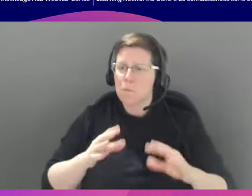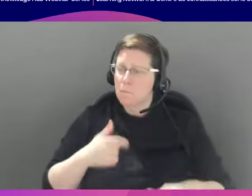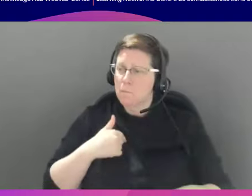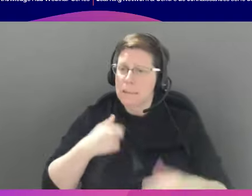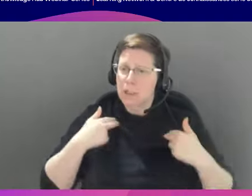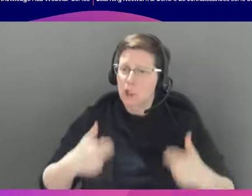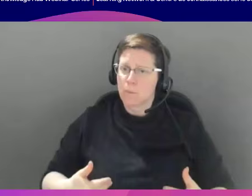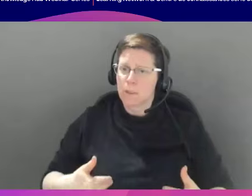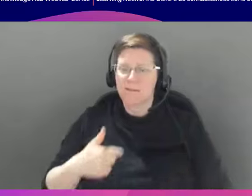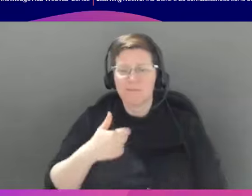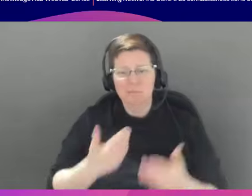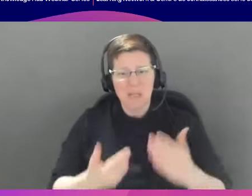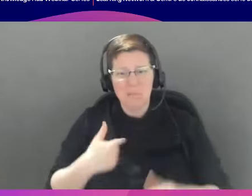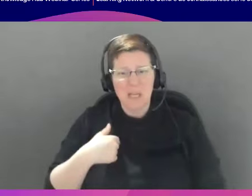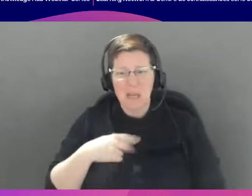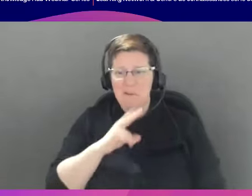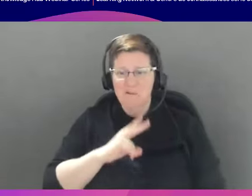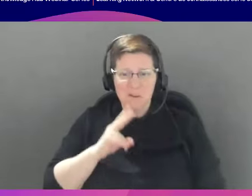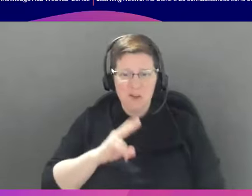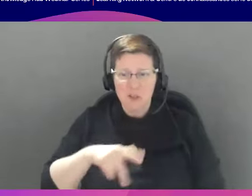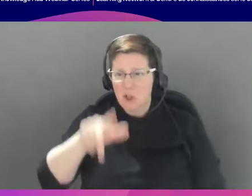an absolutely worthless virgin.